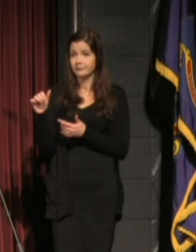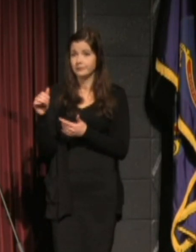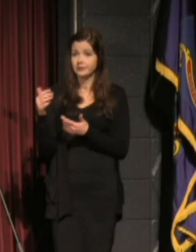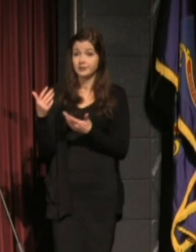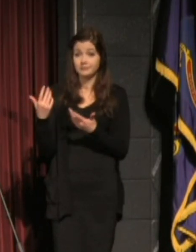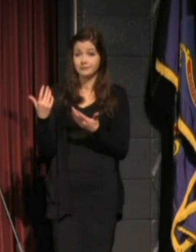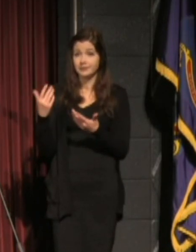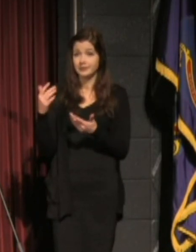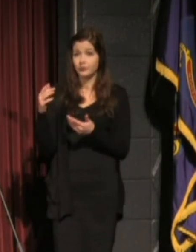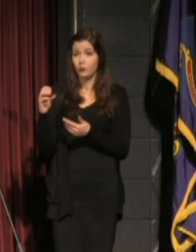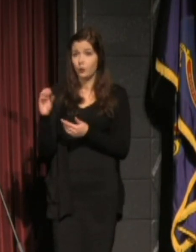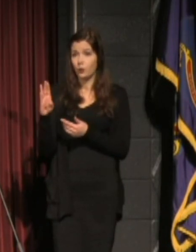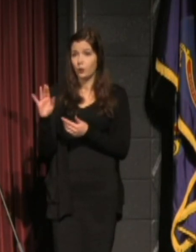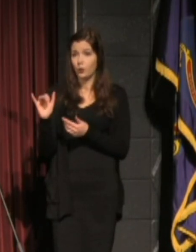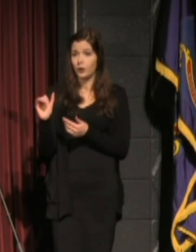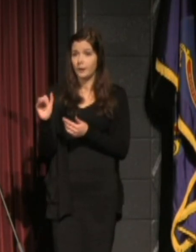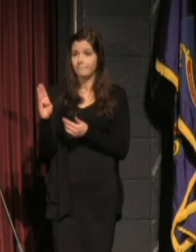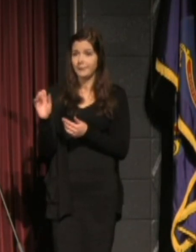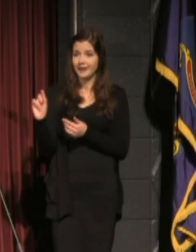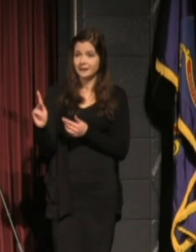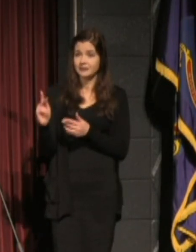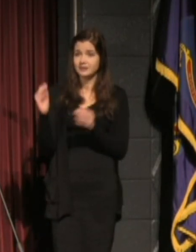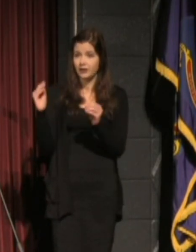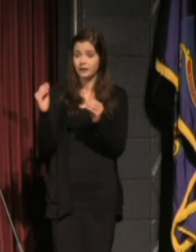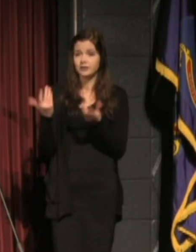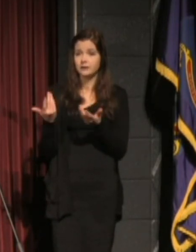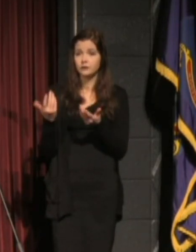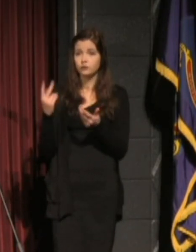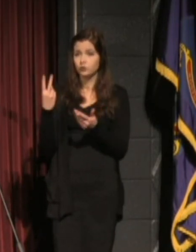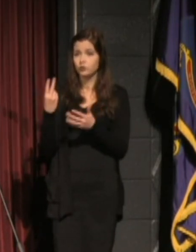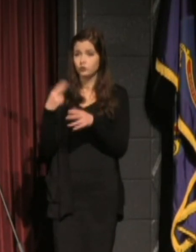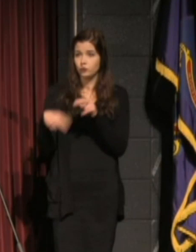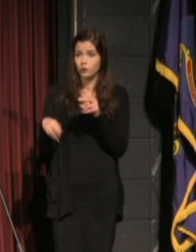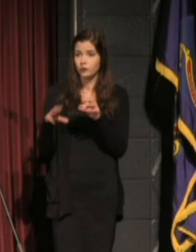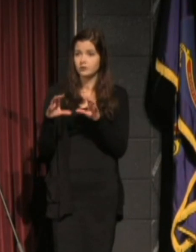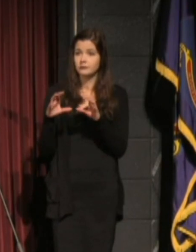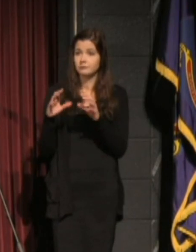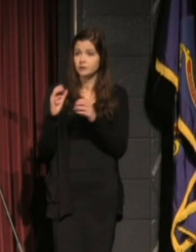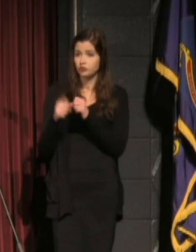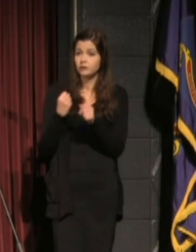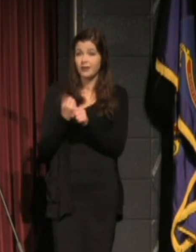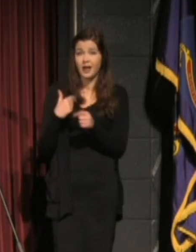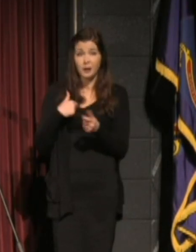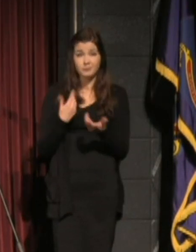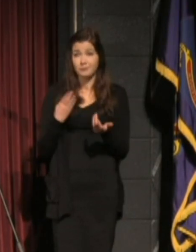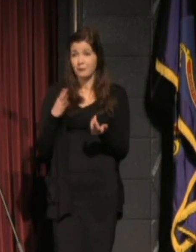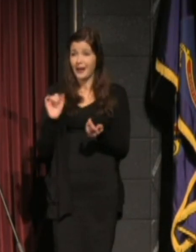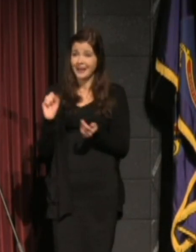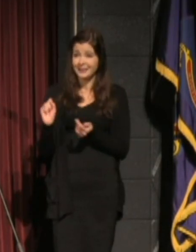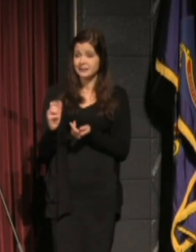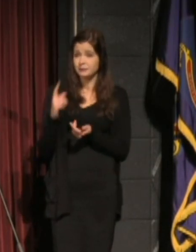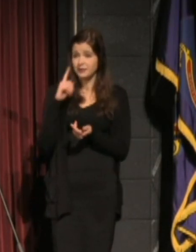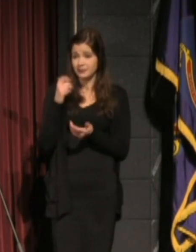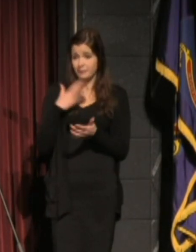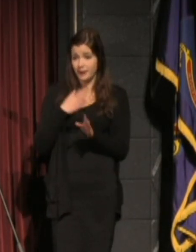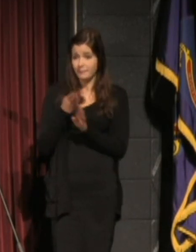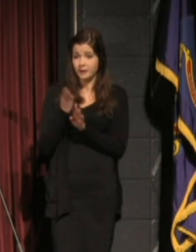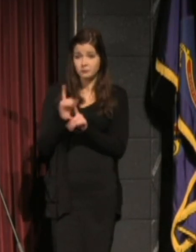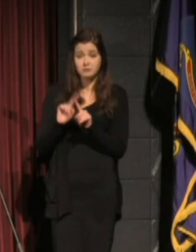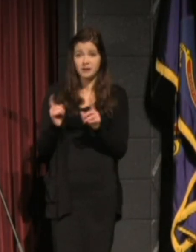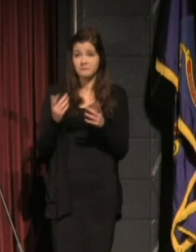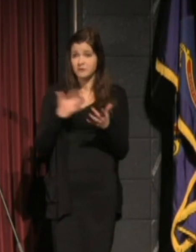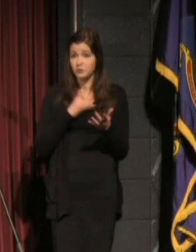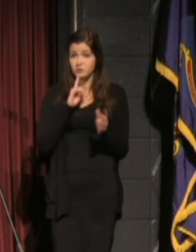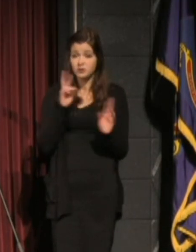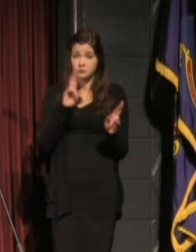Now, obviously, I am completely biased because that is my major, but I truly feel 110% prepared for either going back